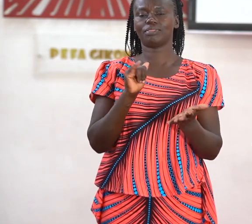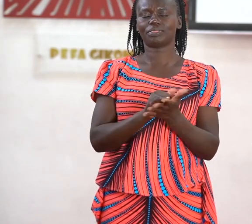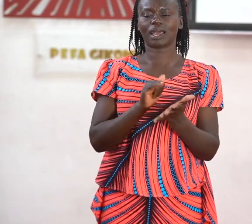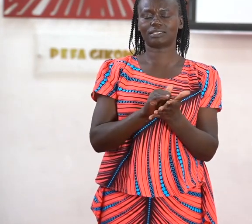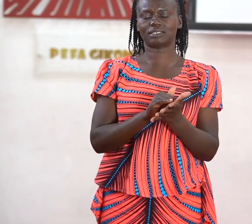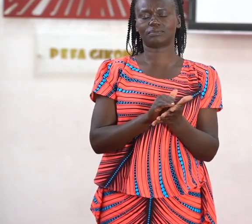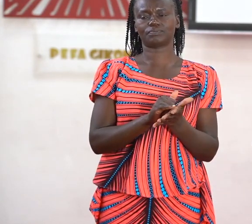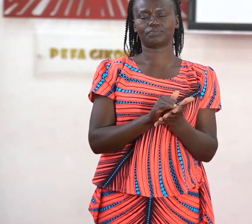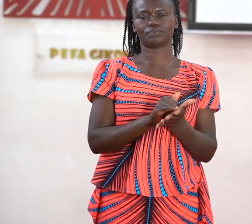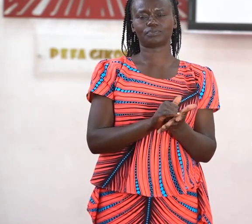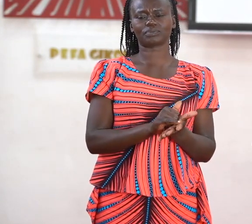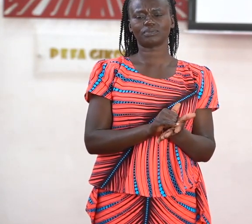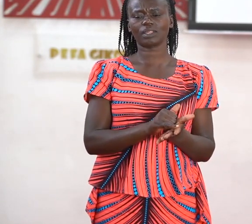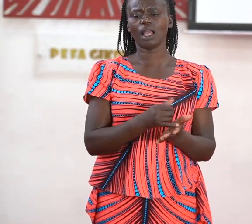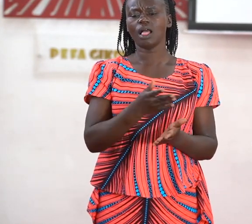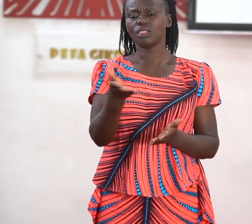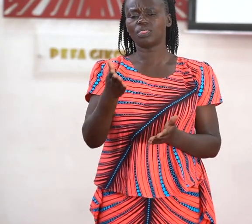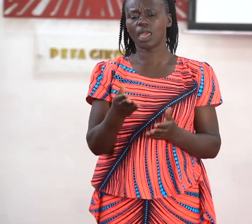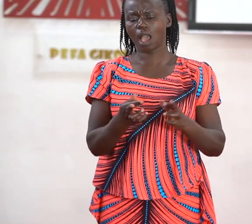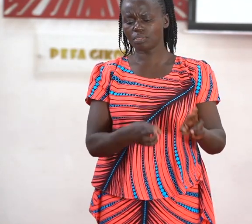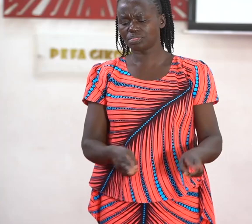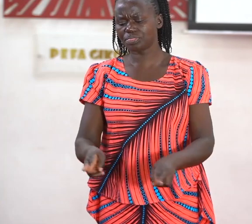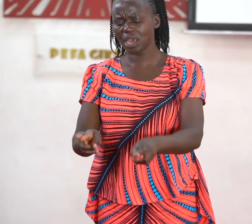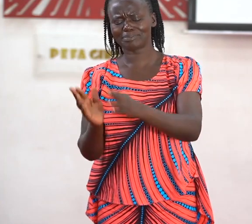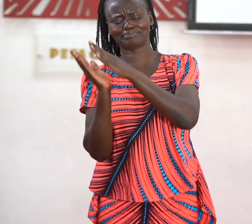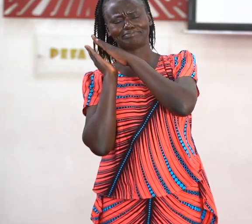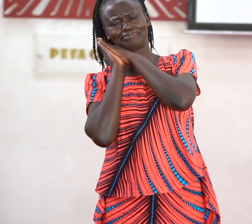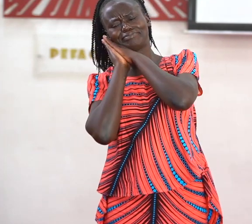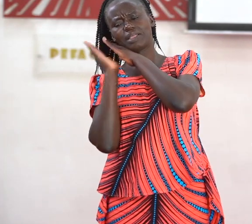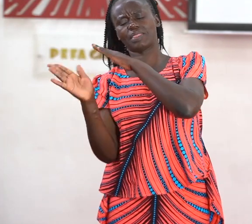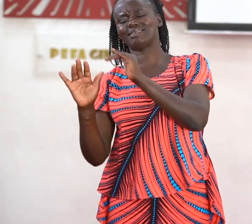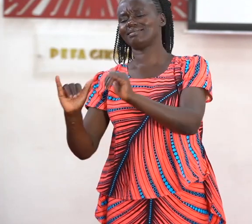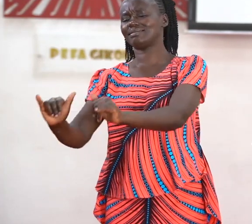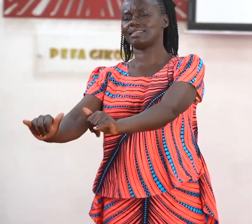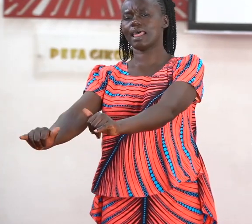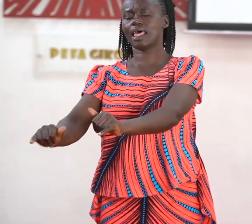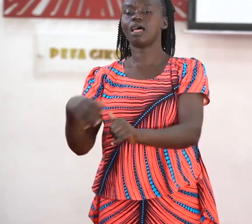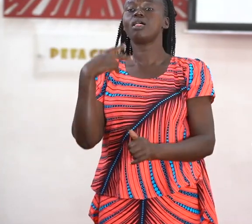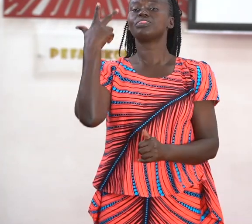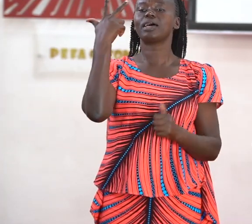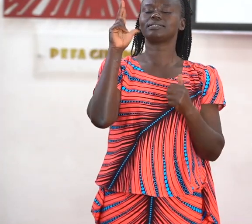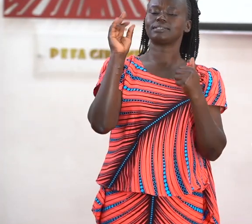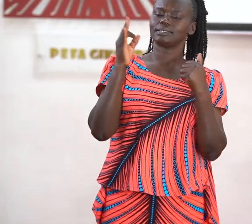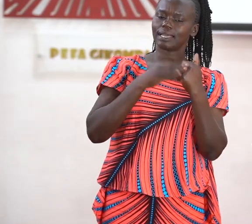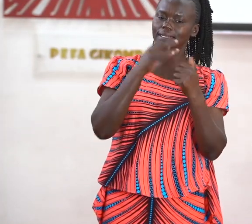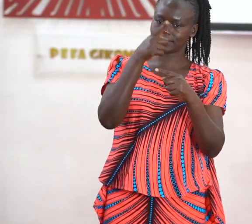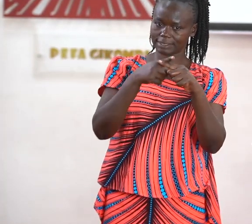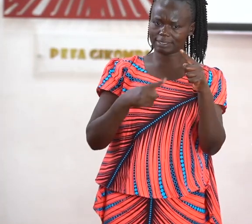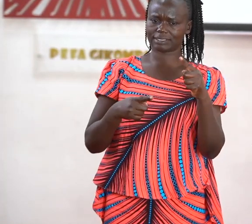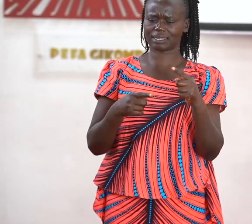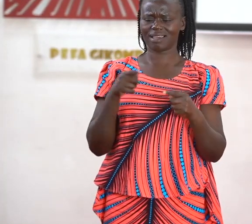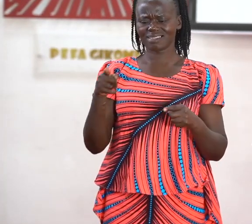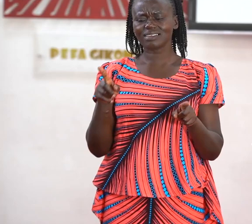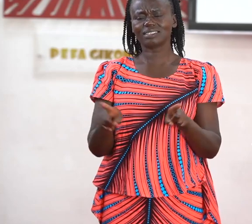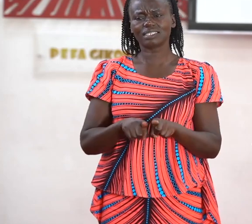at that Bethesda pool, who had been there for 38 years. And you know, this thing also really